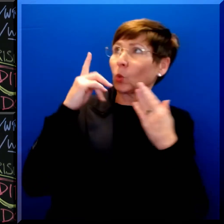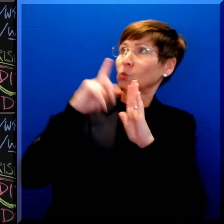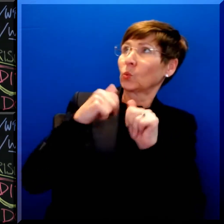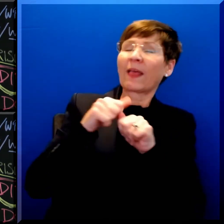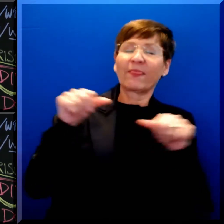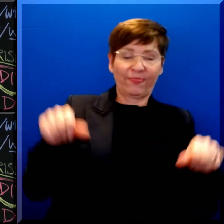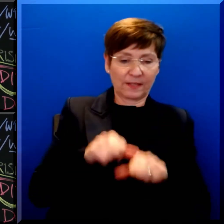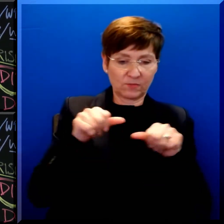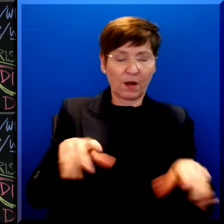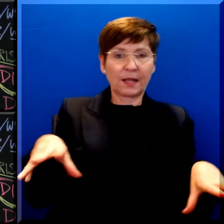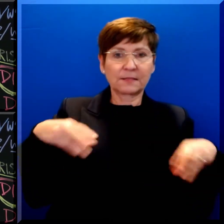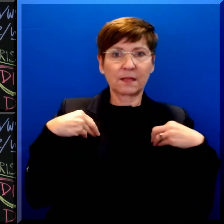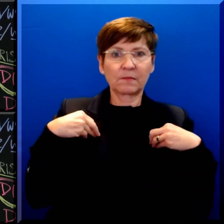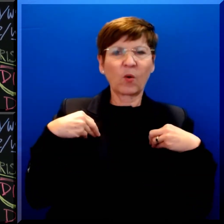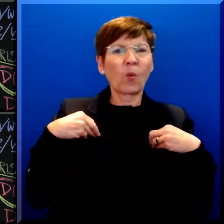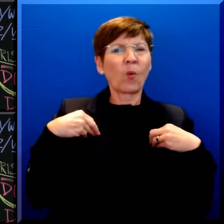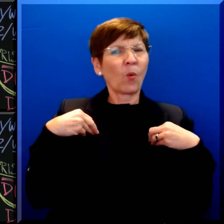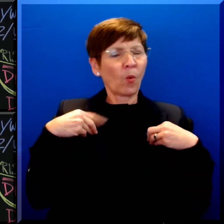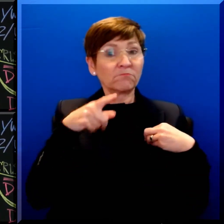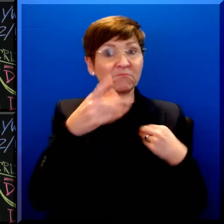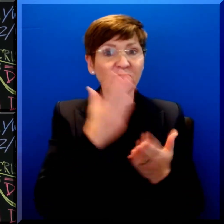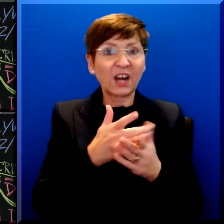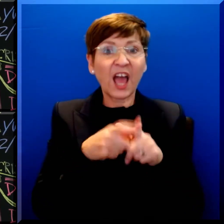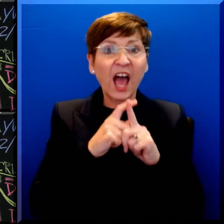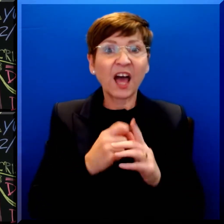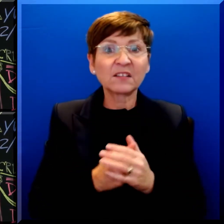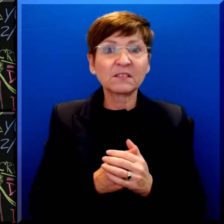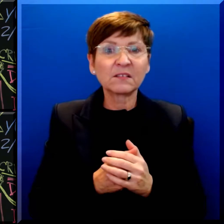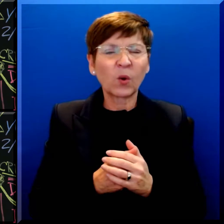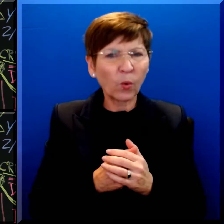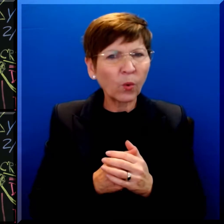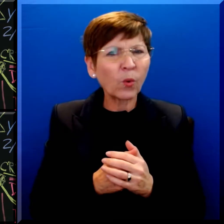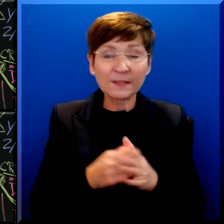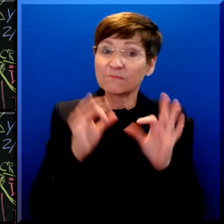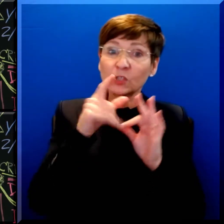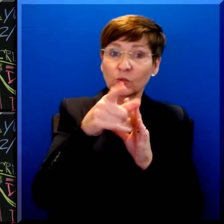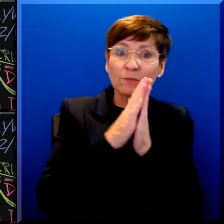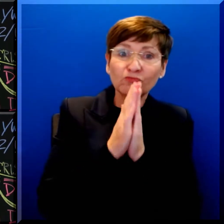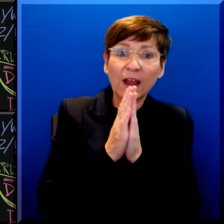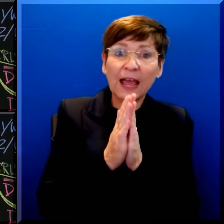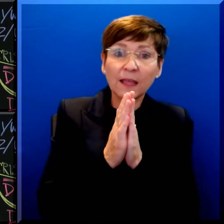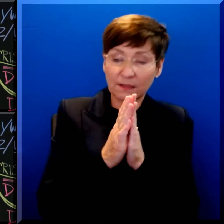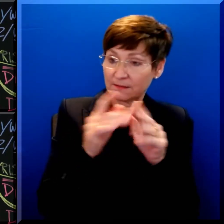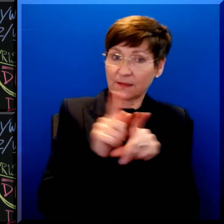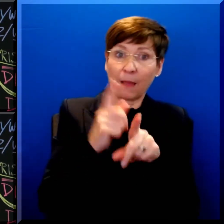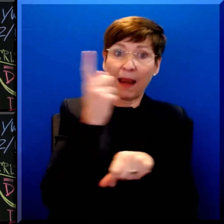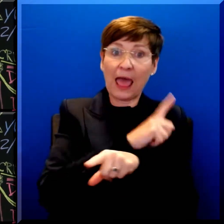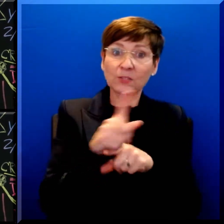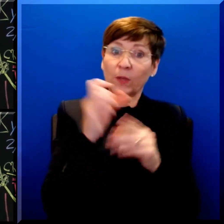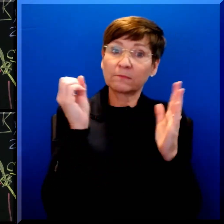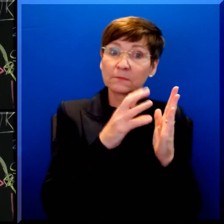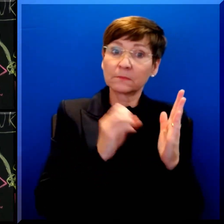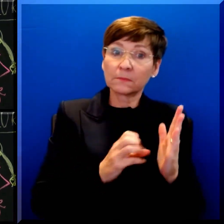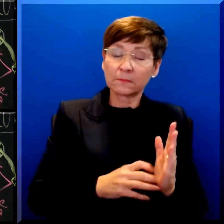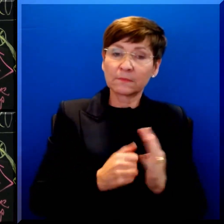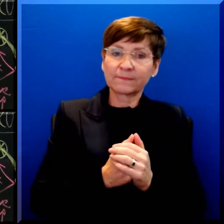what you're doing, but that's okay. Guys, that is so hard, especially when our prayers are painful. Here are a few more prayers that you sent in last week on the Facebook live